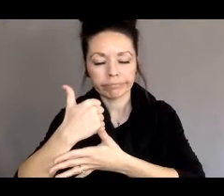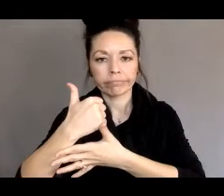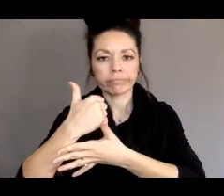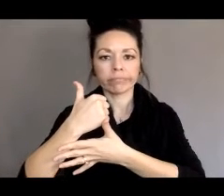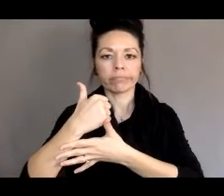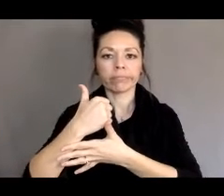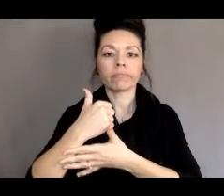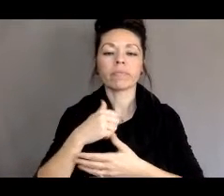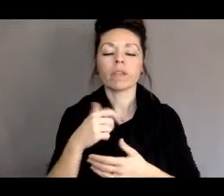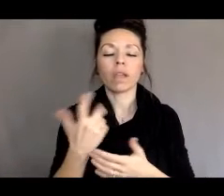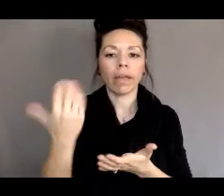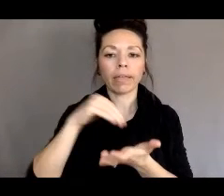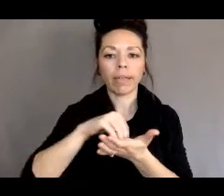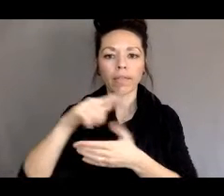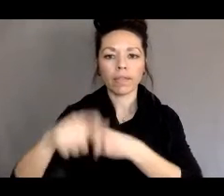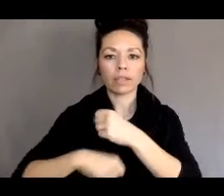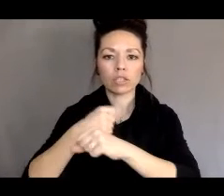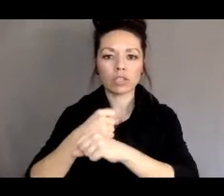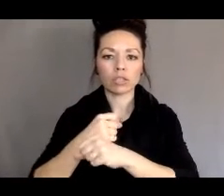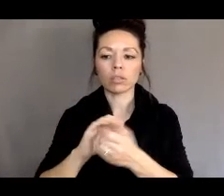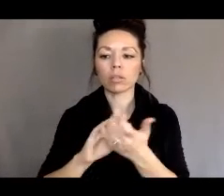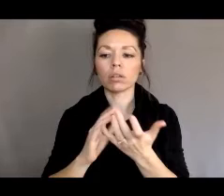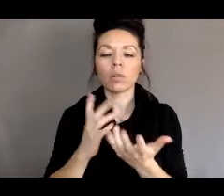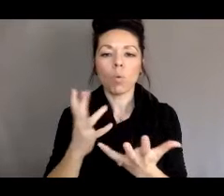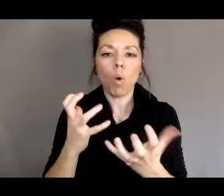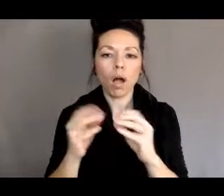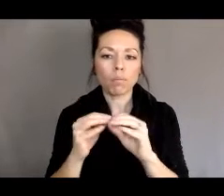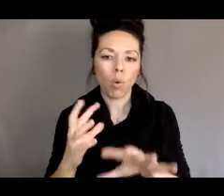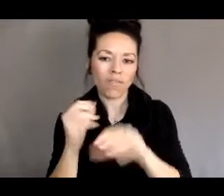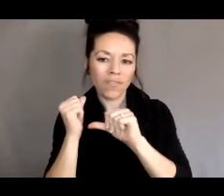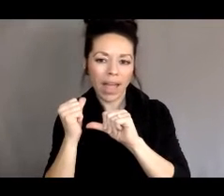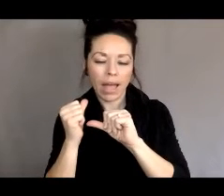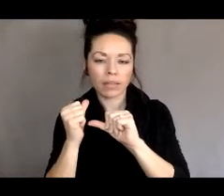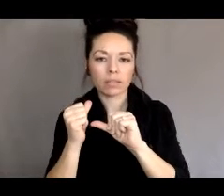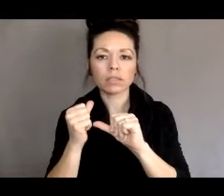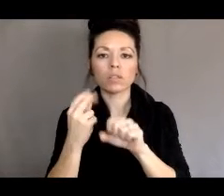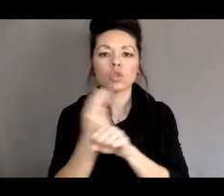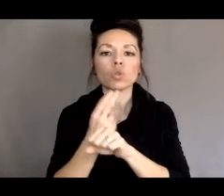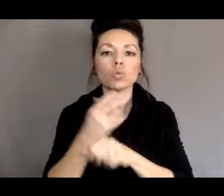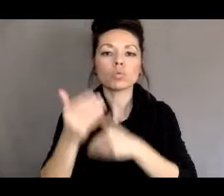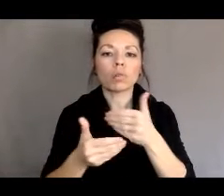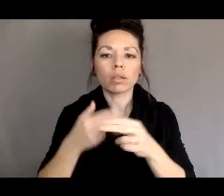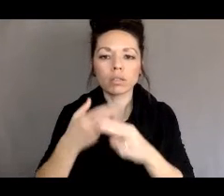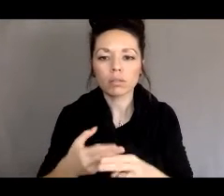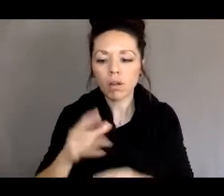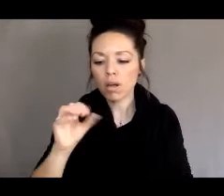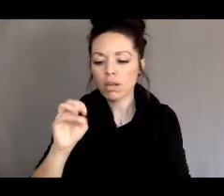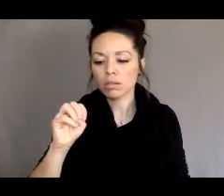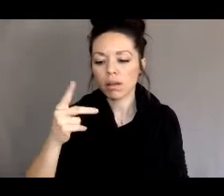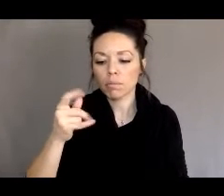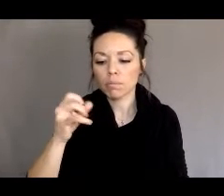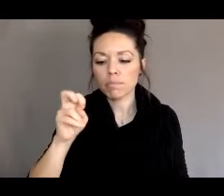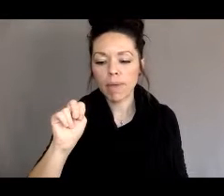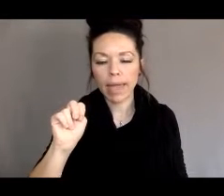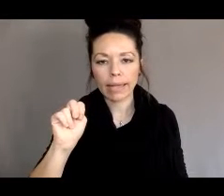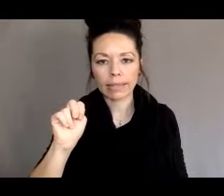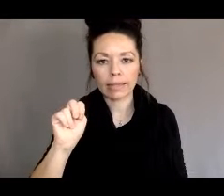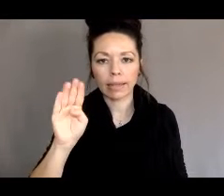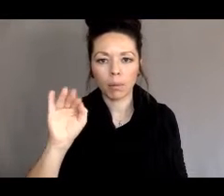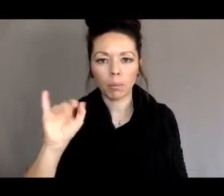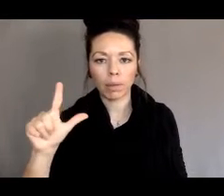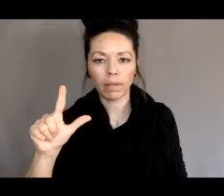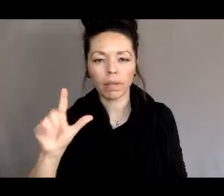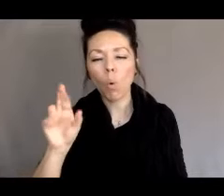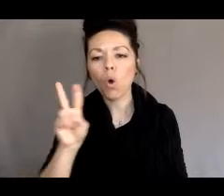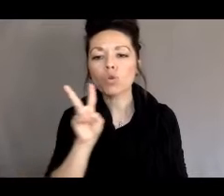legislative session and are being fast-tracked through a companion bill process. A companion bill is also known